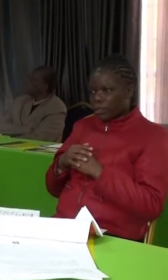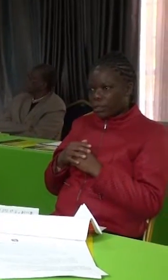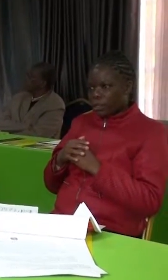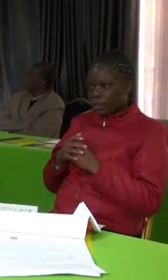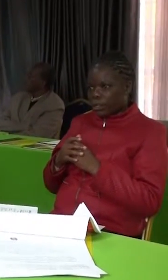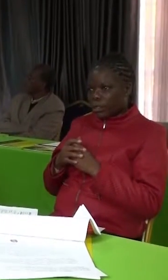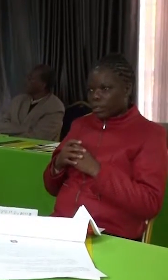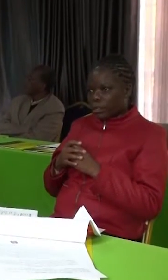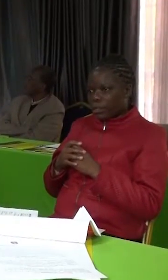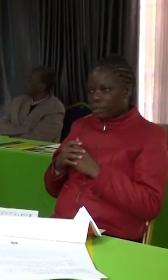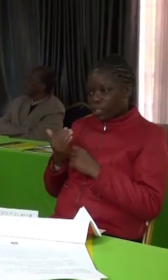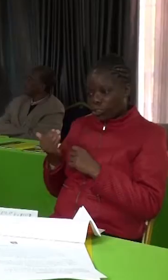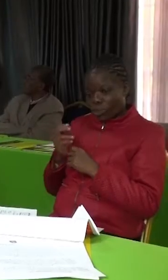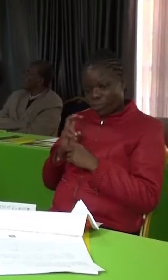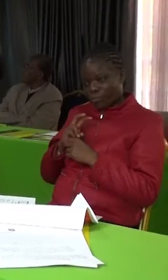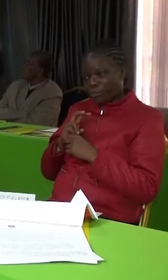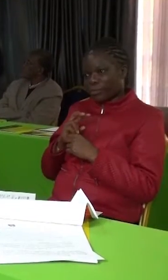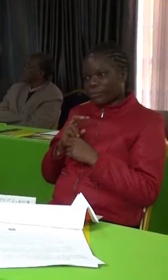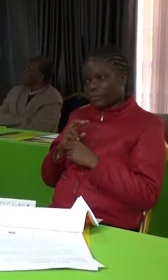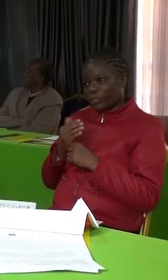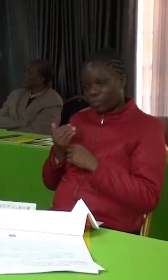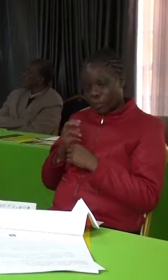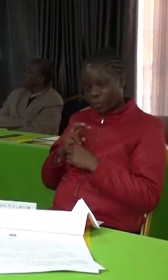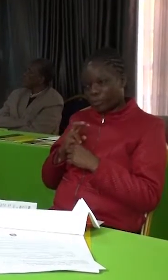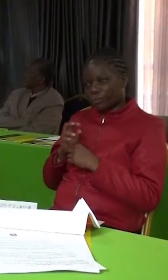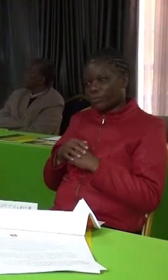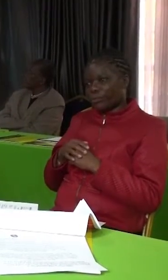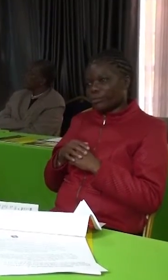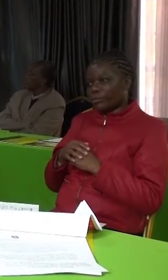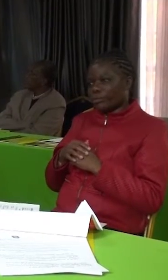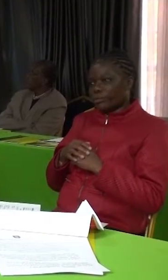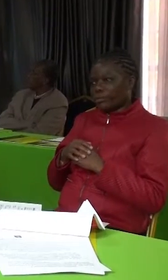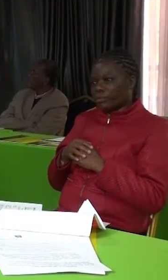then we fill up any gaps or we just enhance.